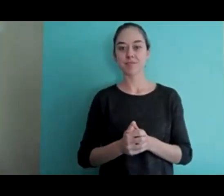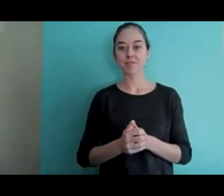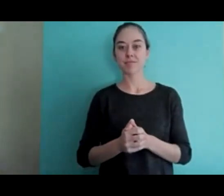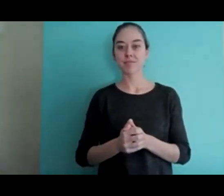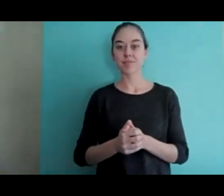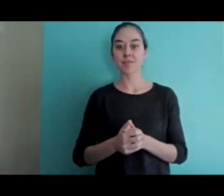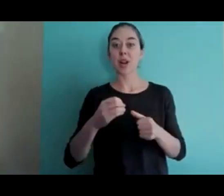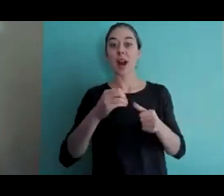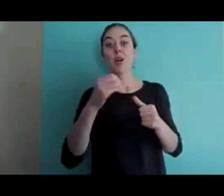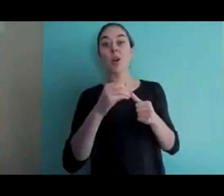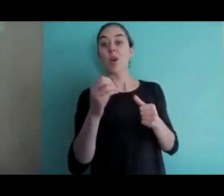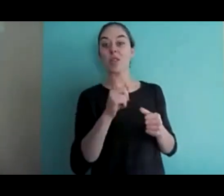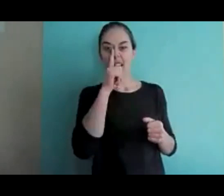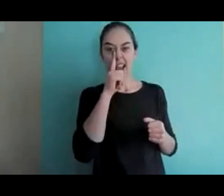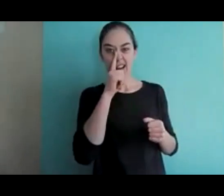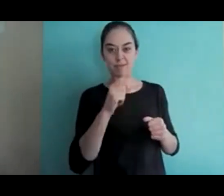And the other foot.